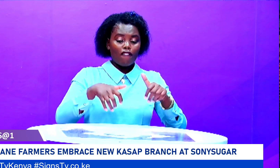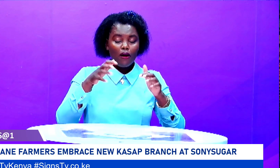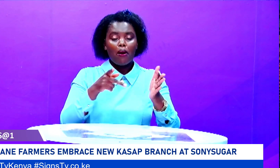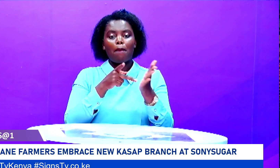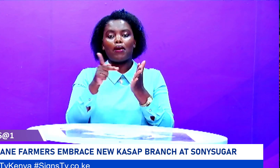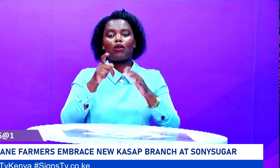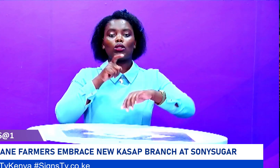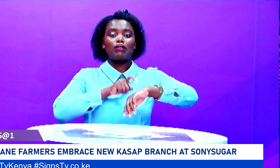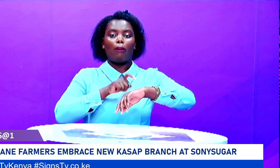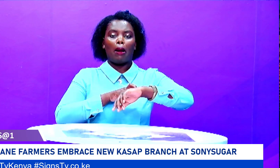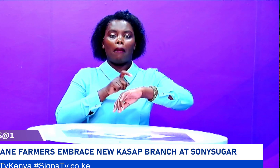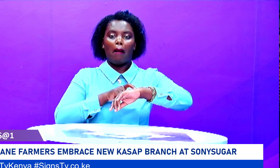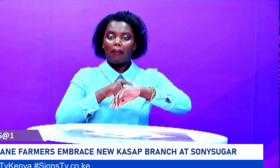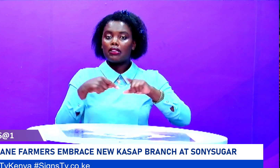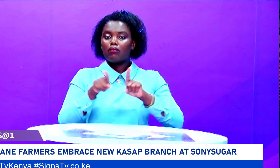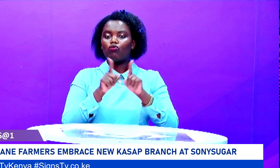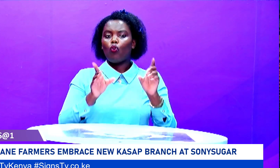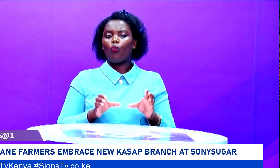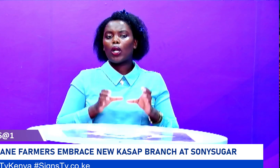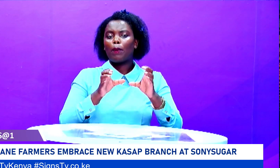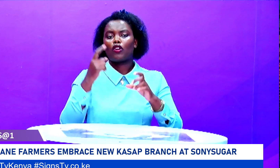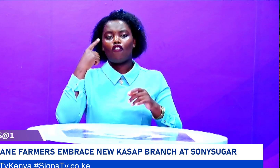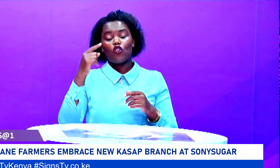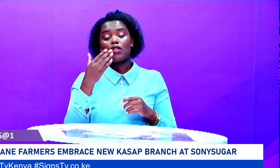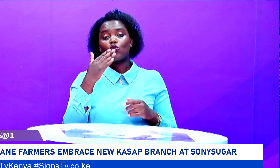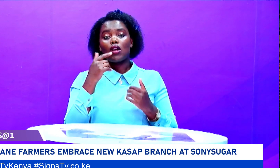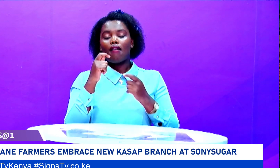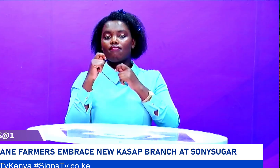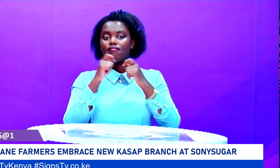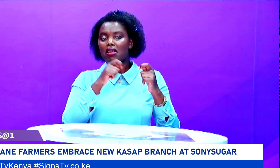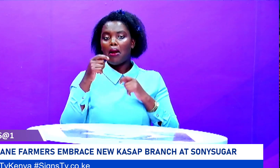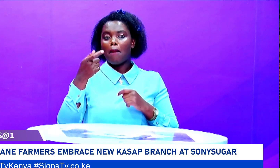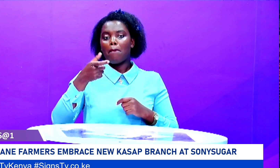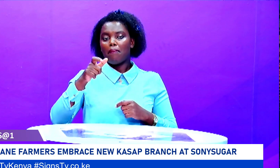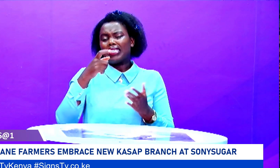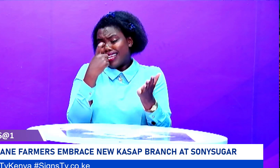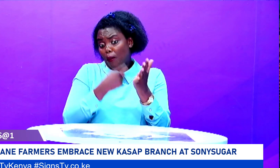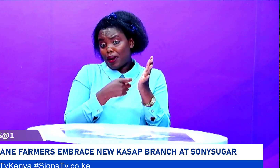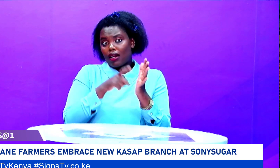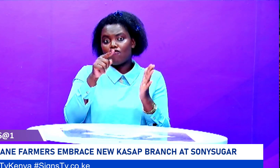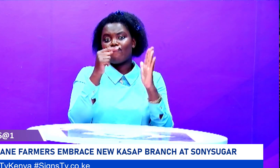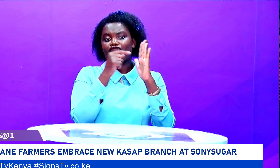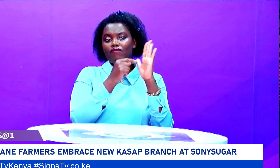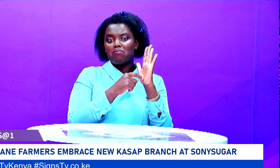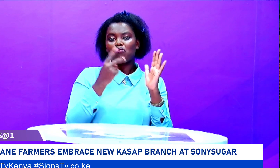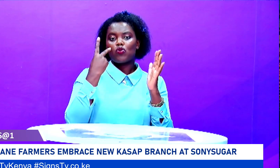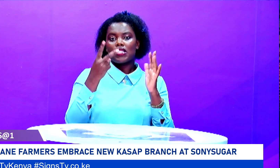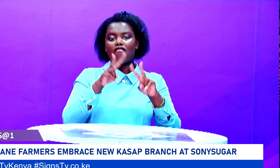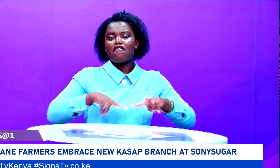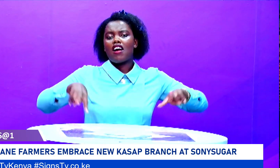advocating for timely farmer payment, KASAP will push for sugarcane pricing to